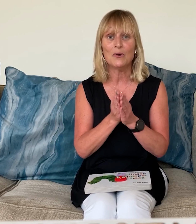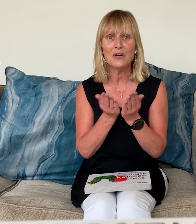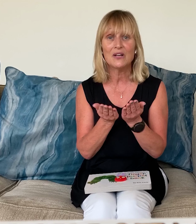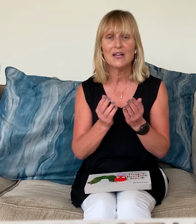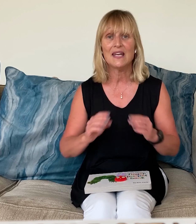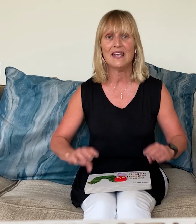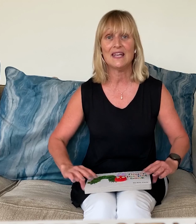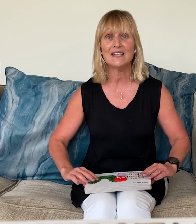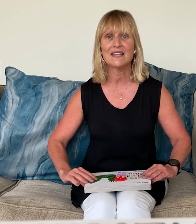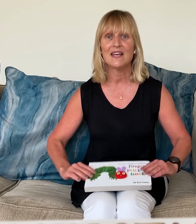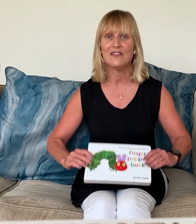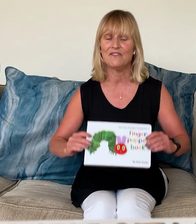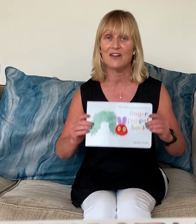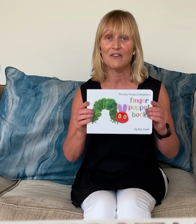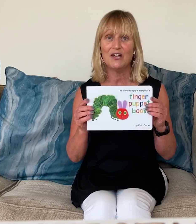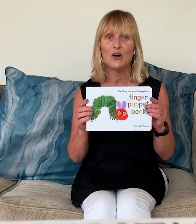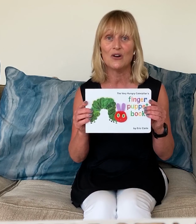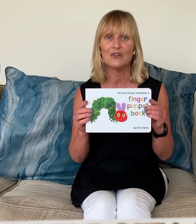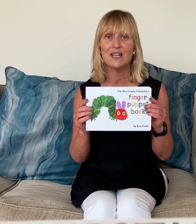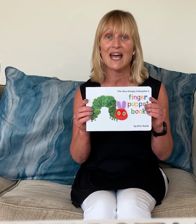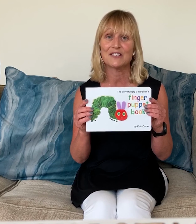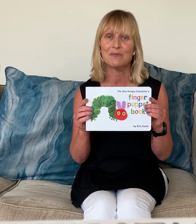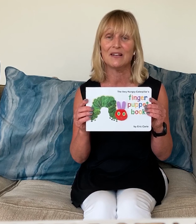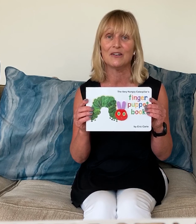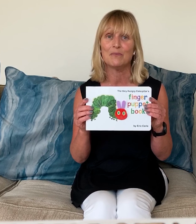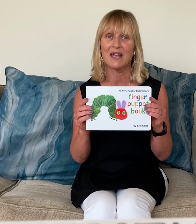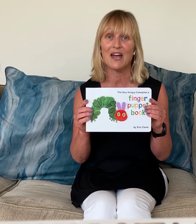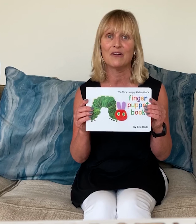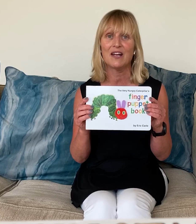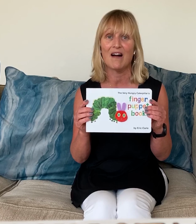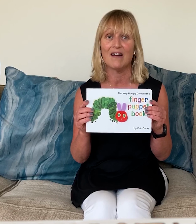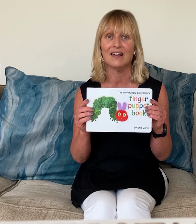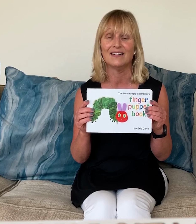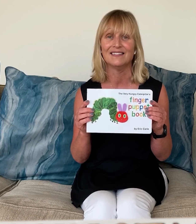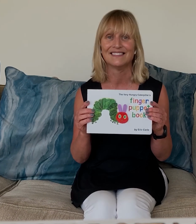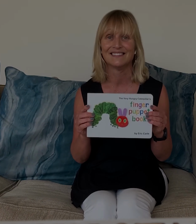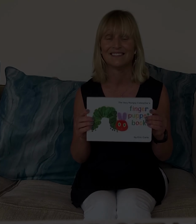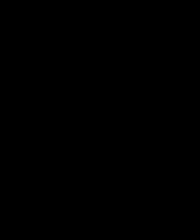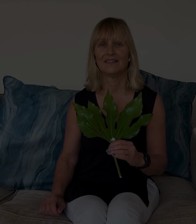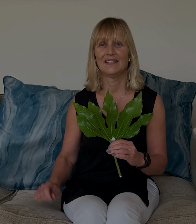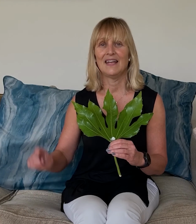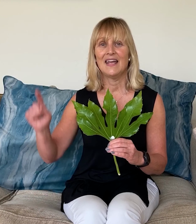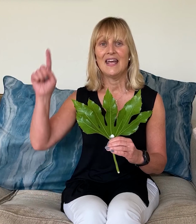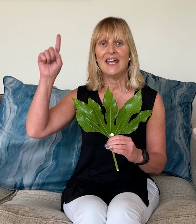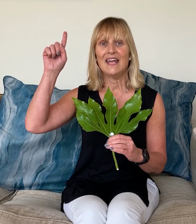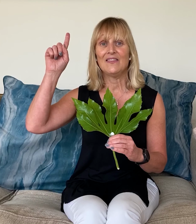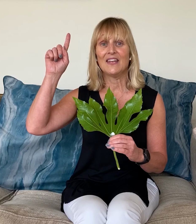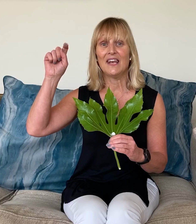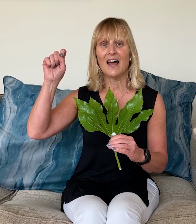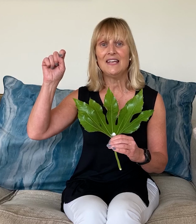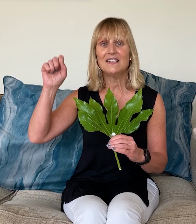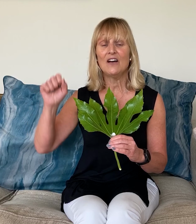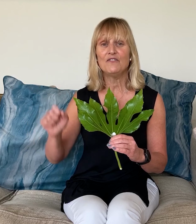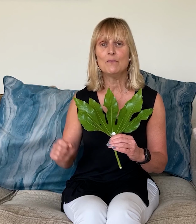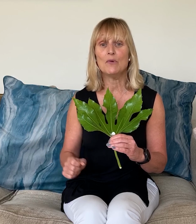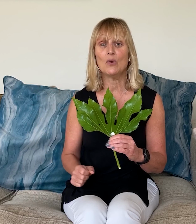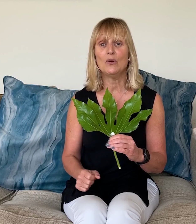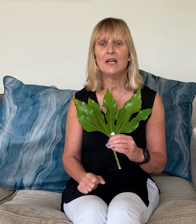book is The Very Hungry Caterpillar by Eric Carle. In the light of the moon,